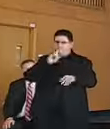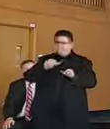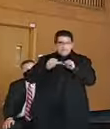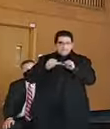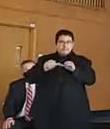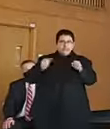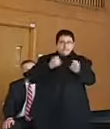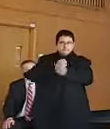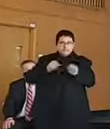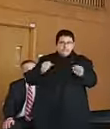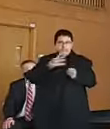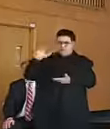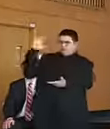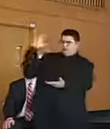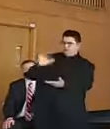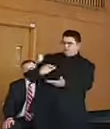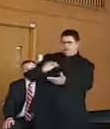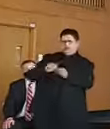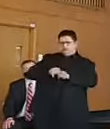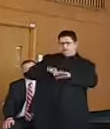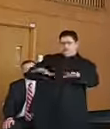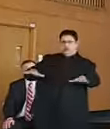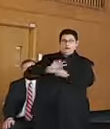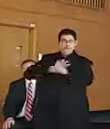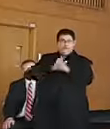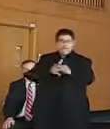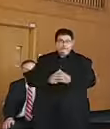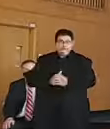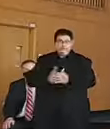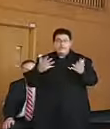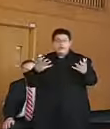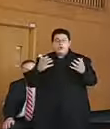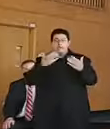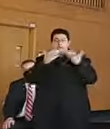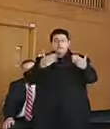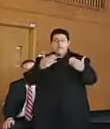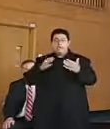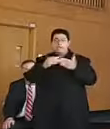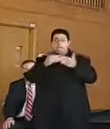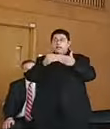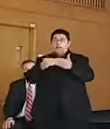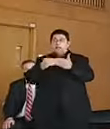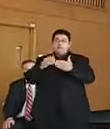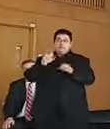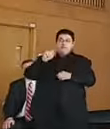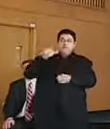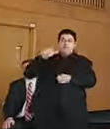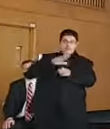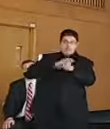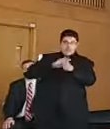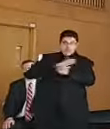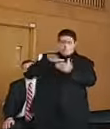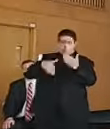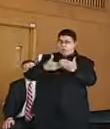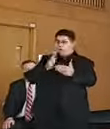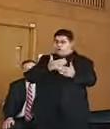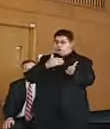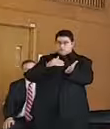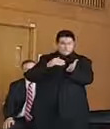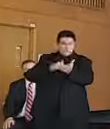sure that we reduce the spread and the transmission of COVID. I want to thank the leadership of St. Louis County, all of our physicians and